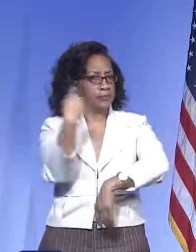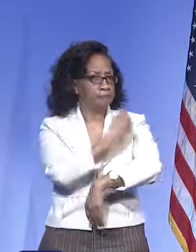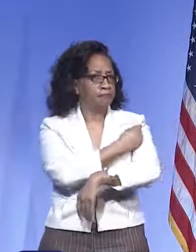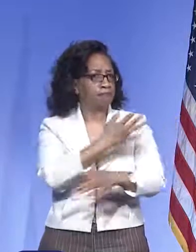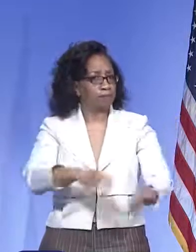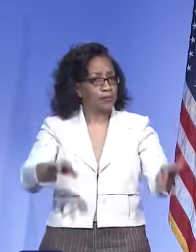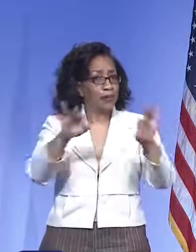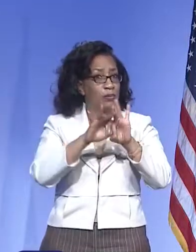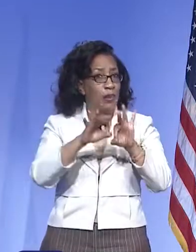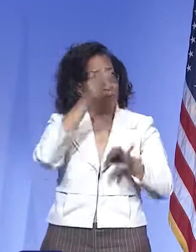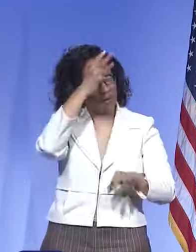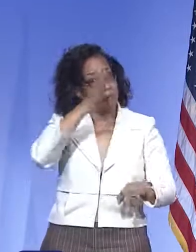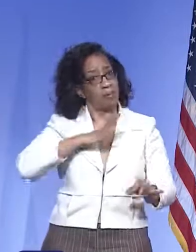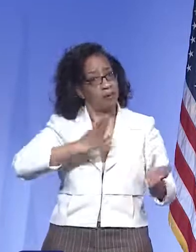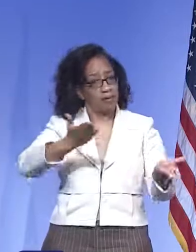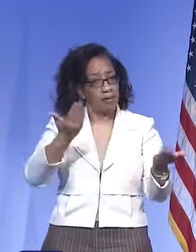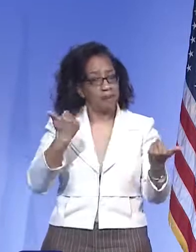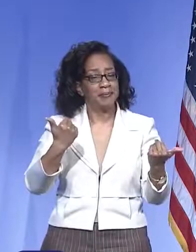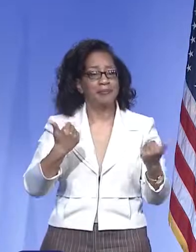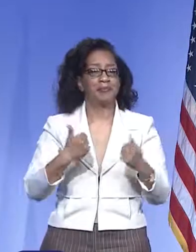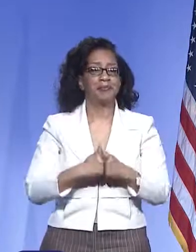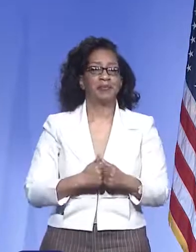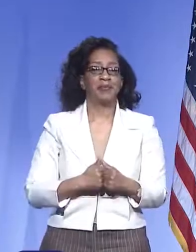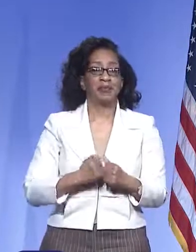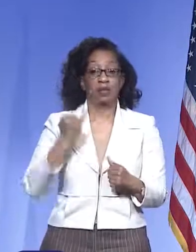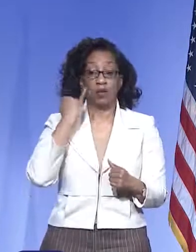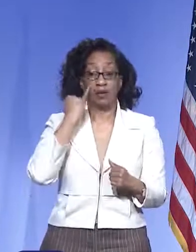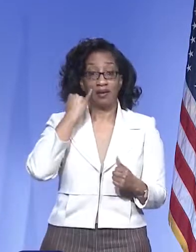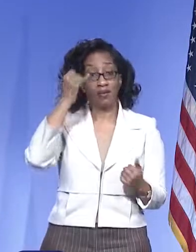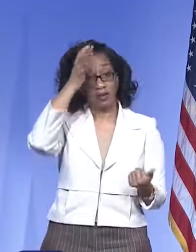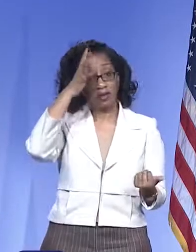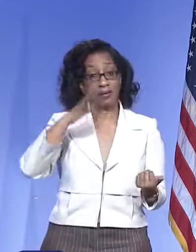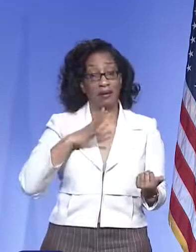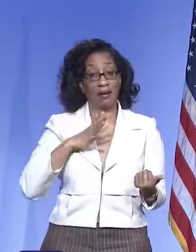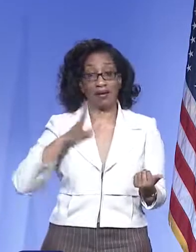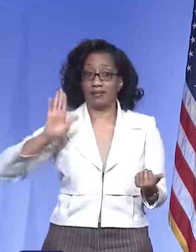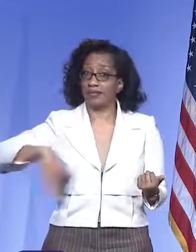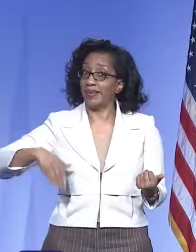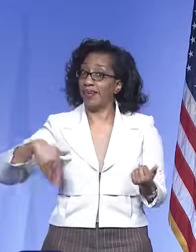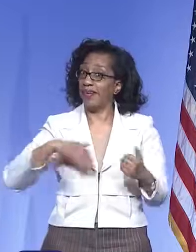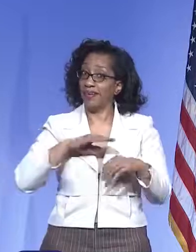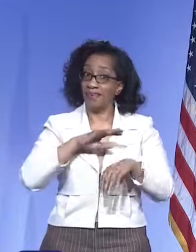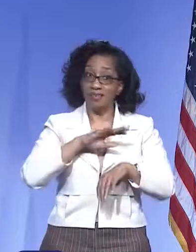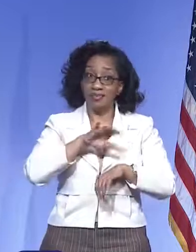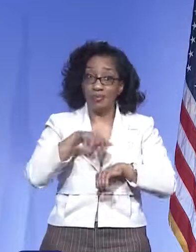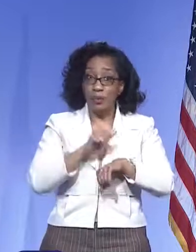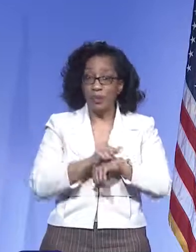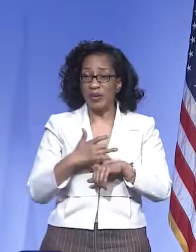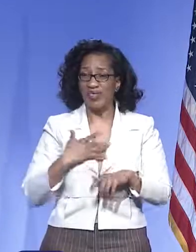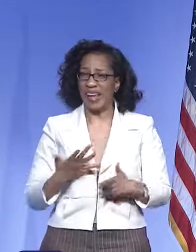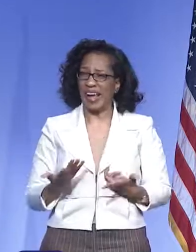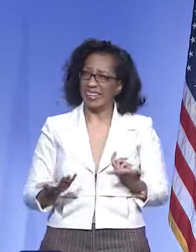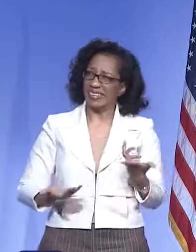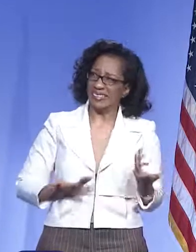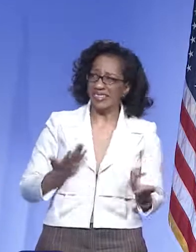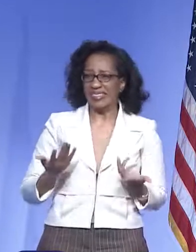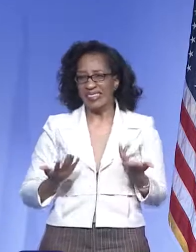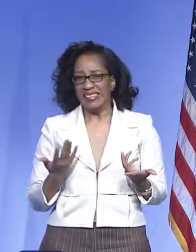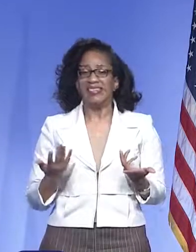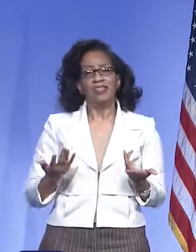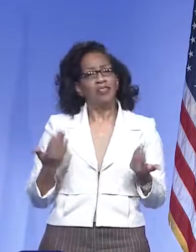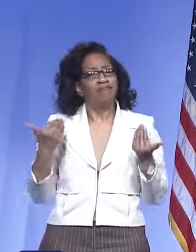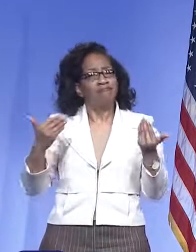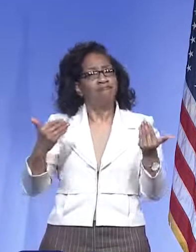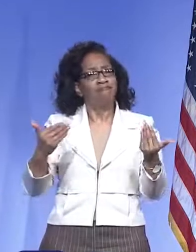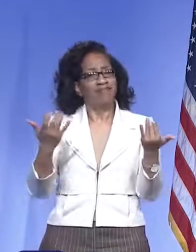those of us who are men. And so if you're a guy and you haven't scheduled a shot or you've been sort of not thinking about it, this is the time to think